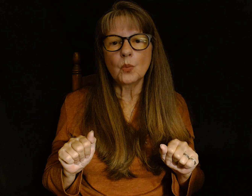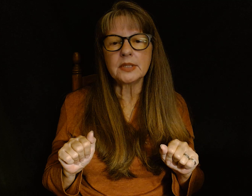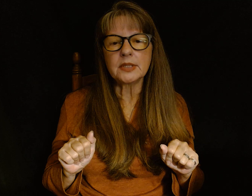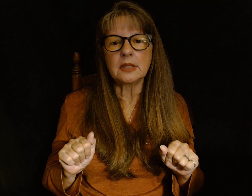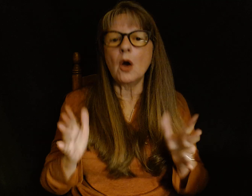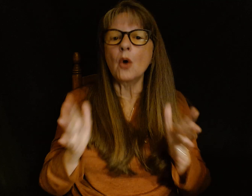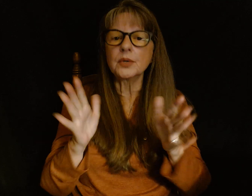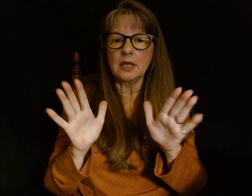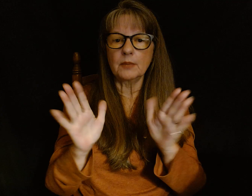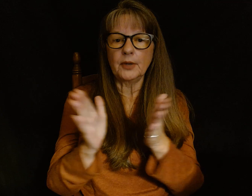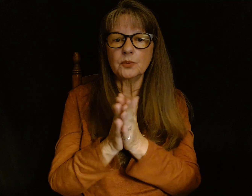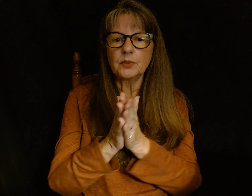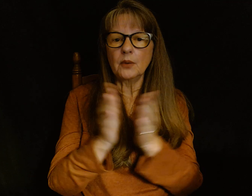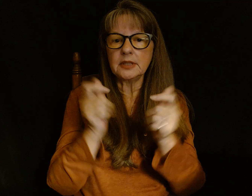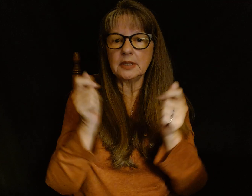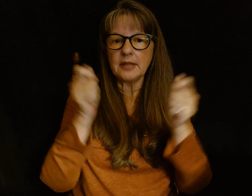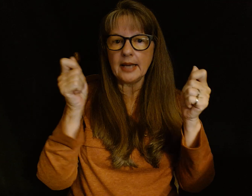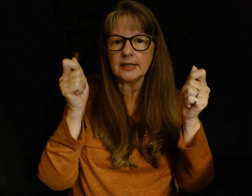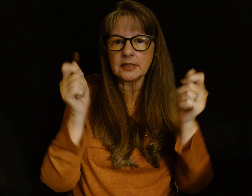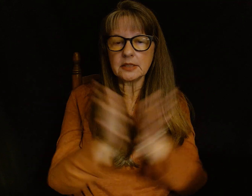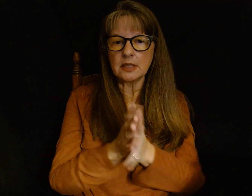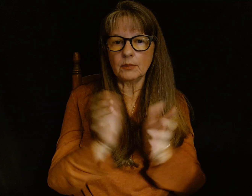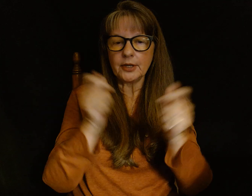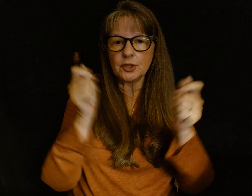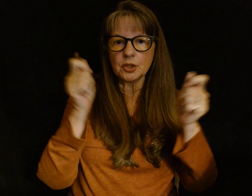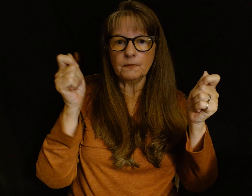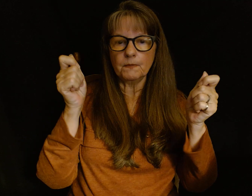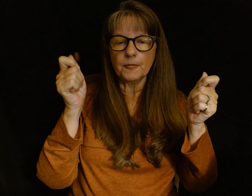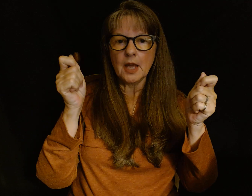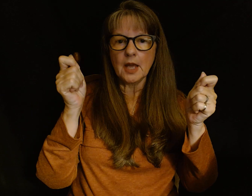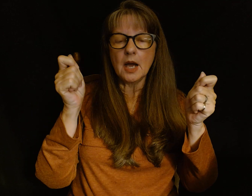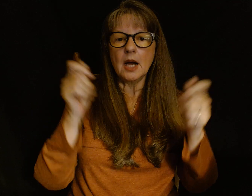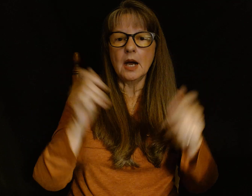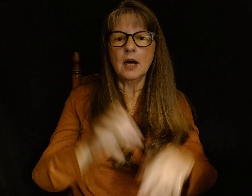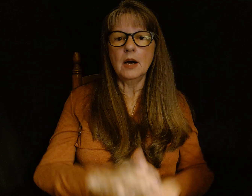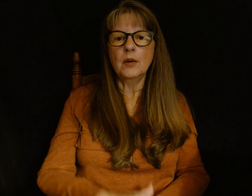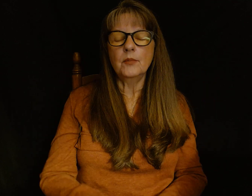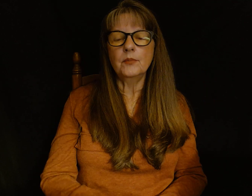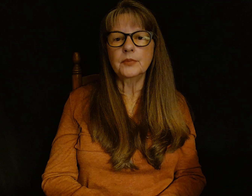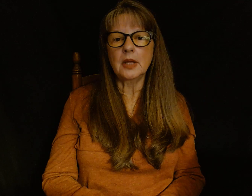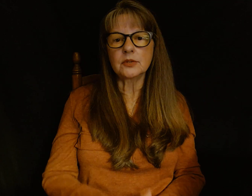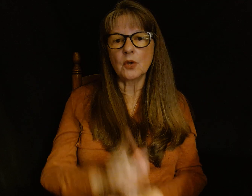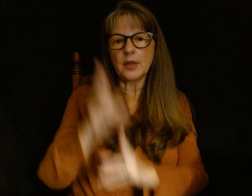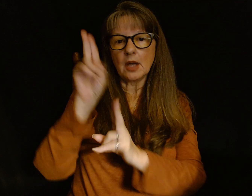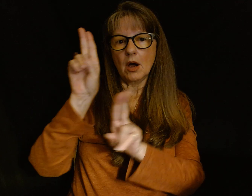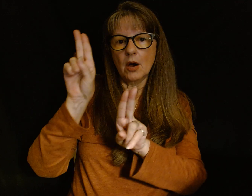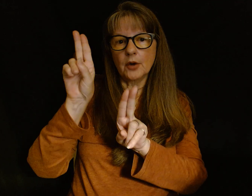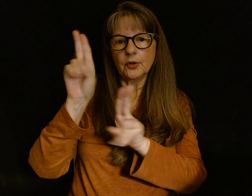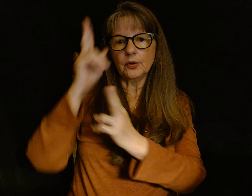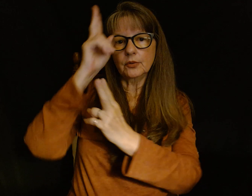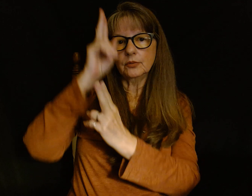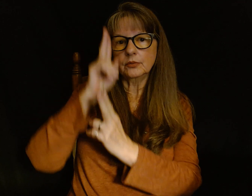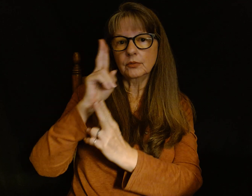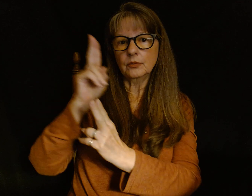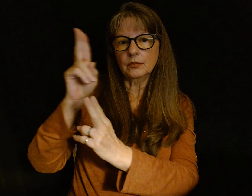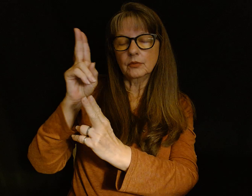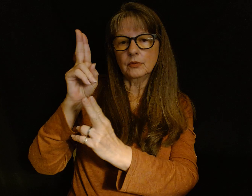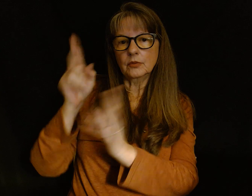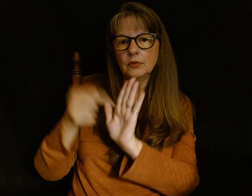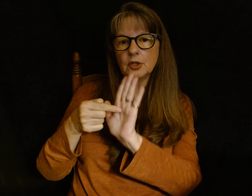Was that, oh, celebration. We already did that. Celebration. And so they honor, they